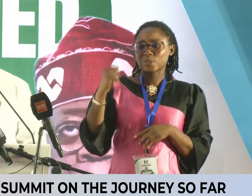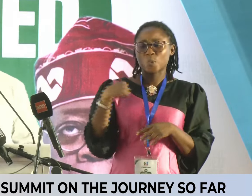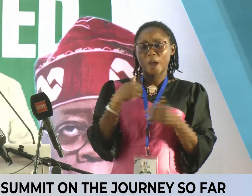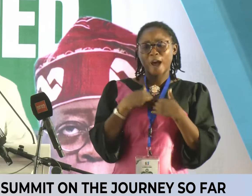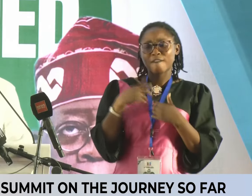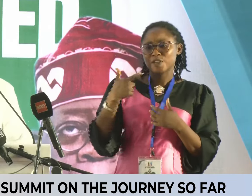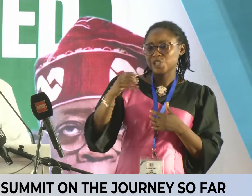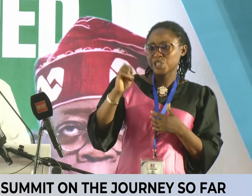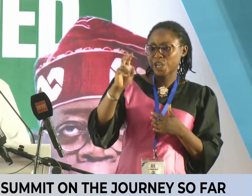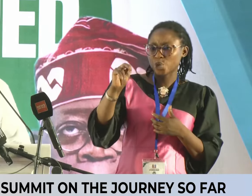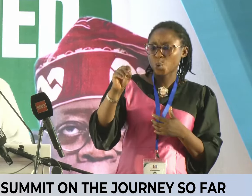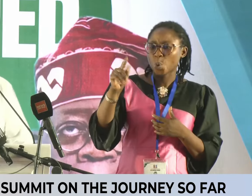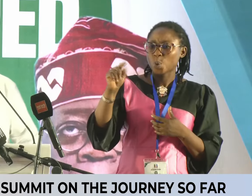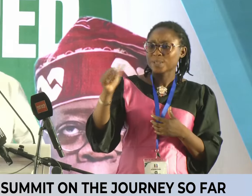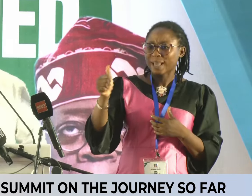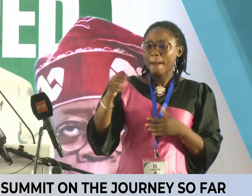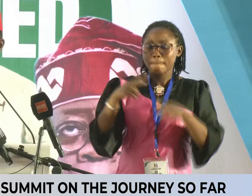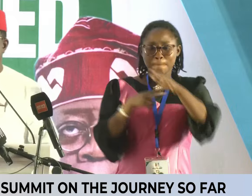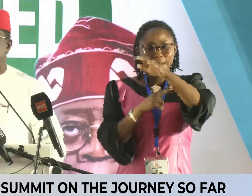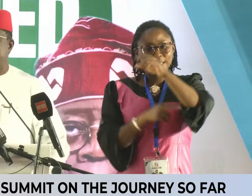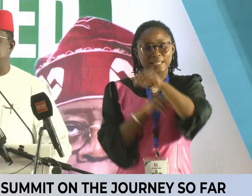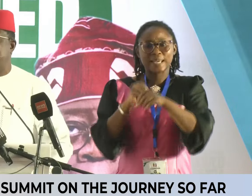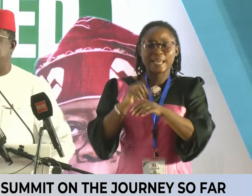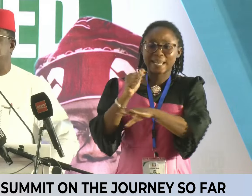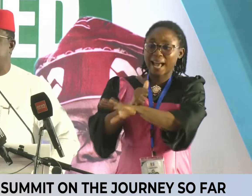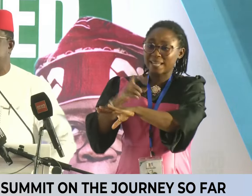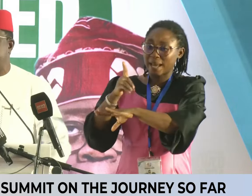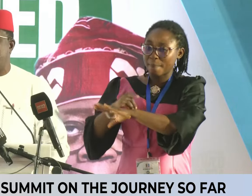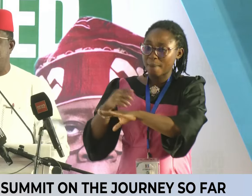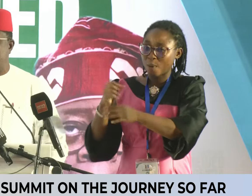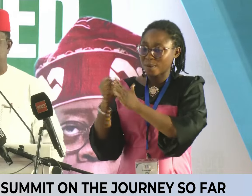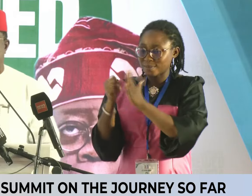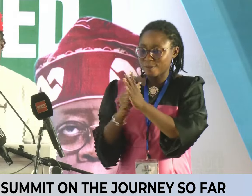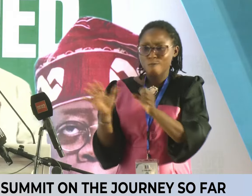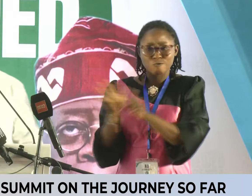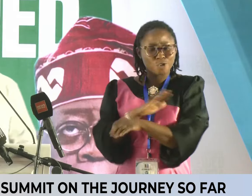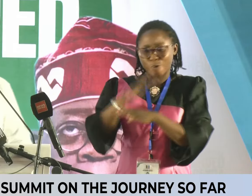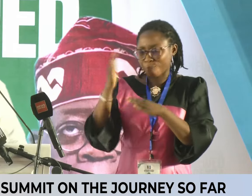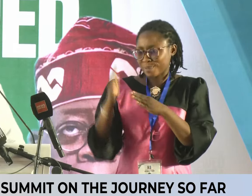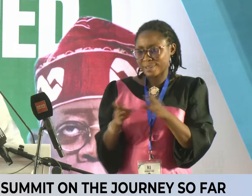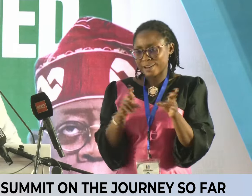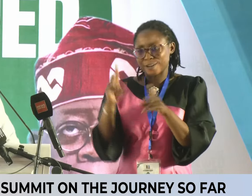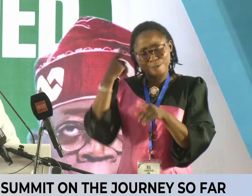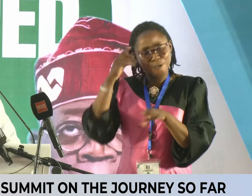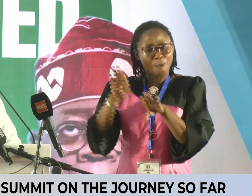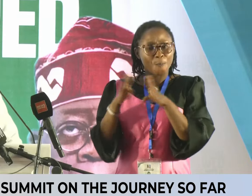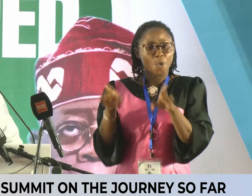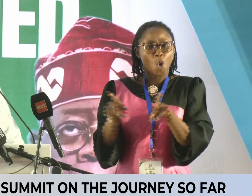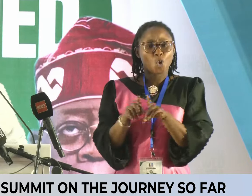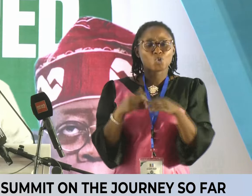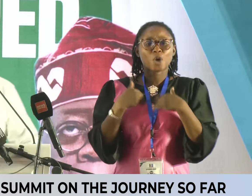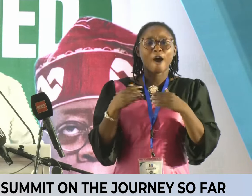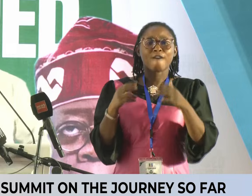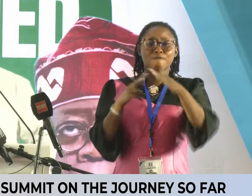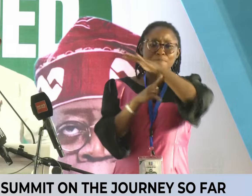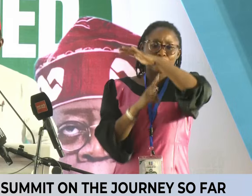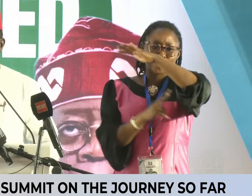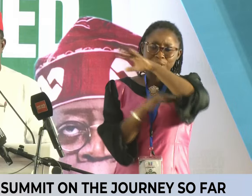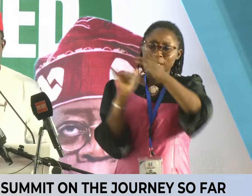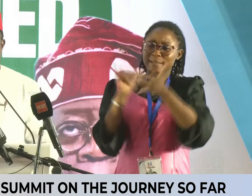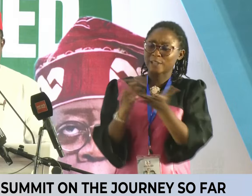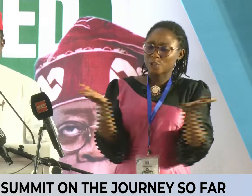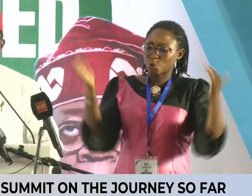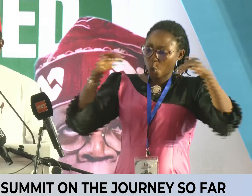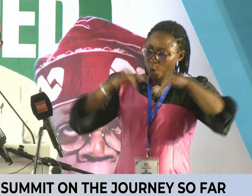Bridge in Adamawa State, fully completed and is ready for commissioning. We also have a bridge that collapsed, which